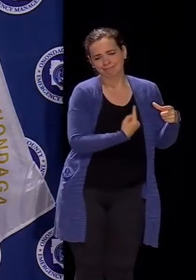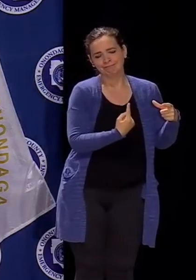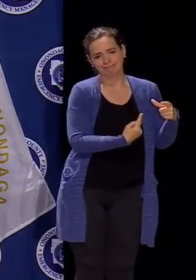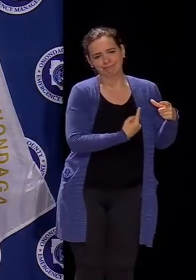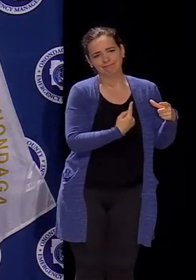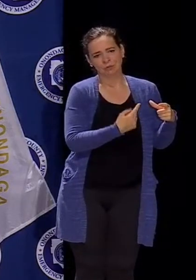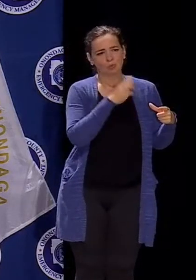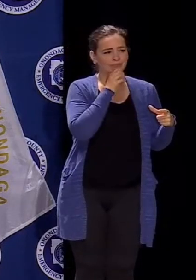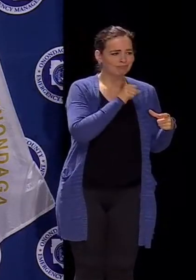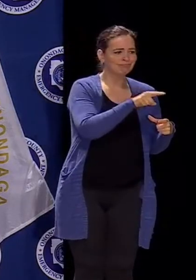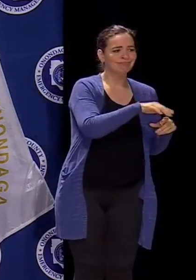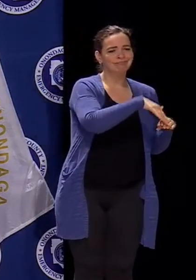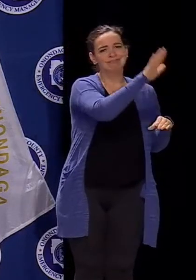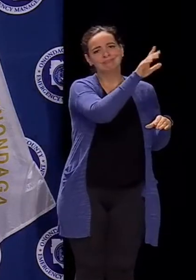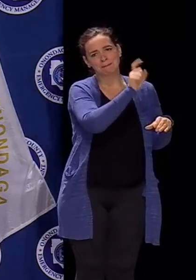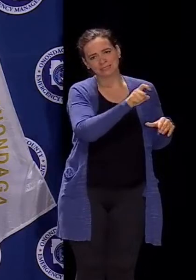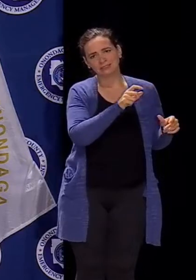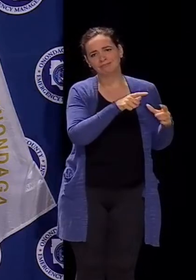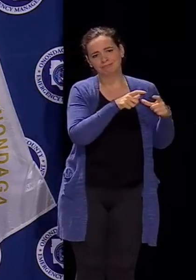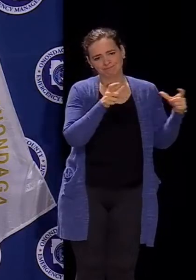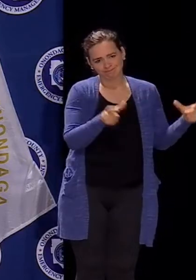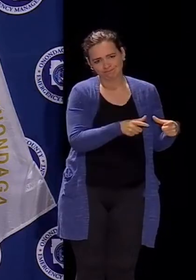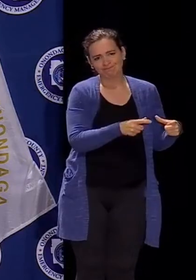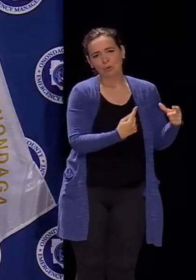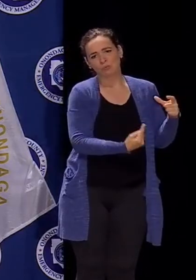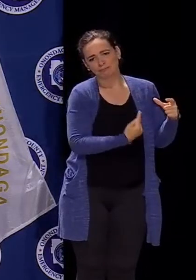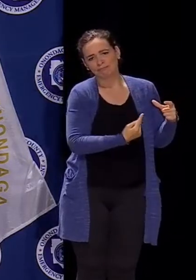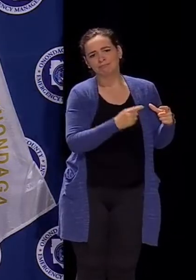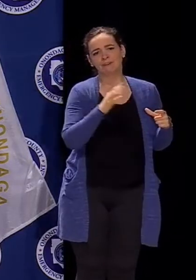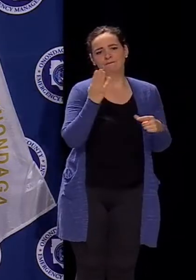65. So that's what it is. I